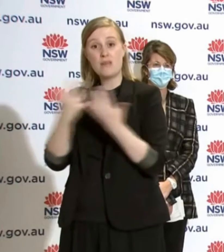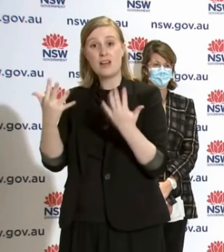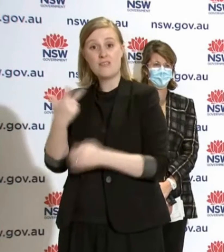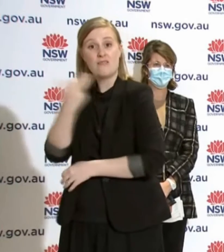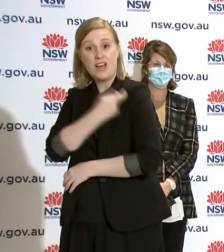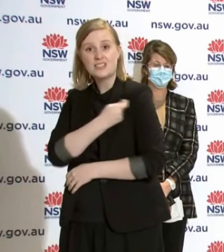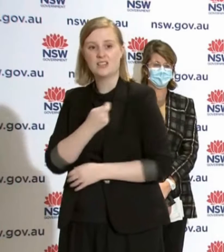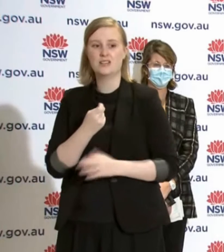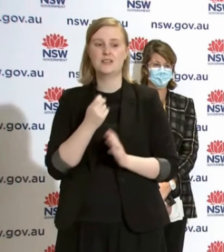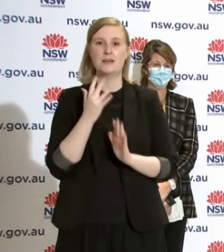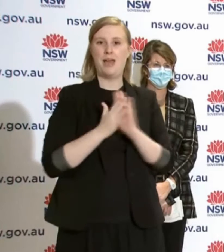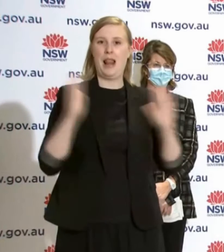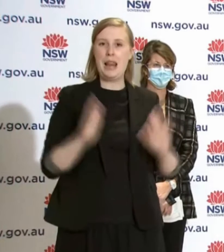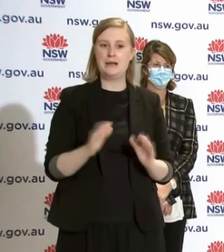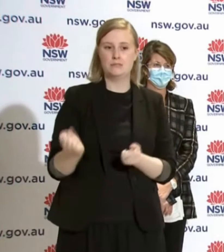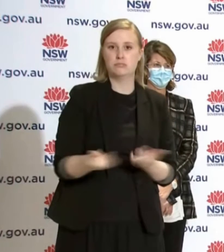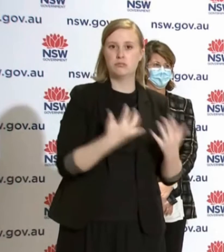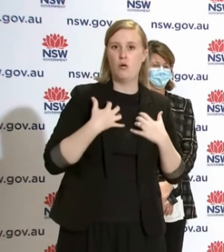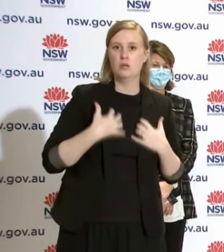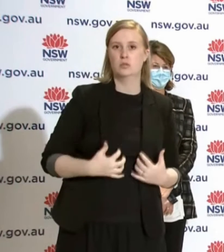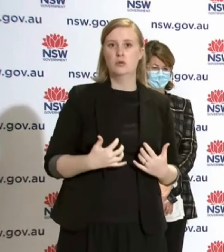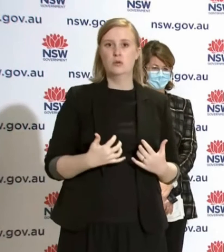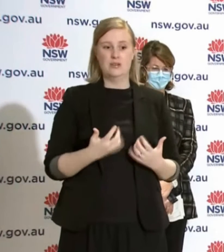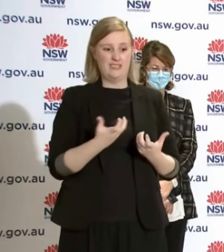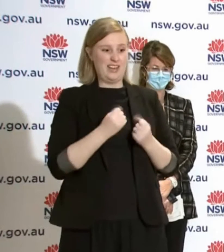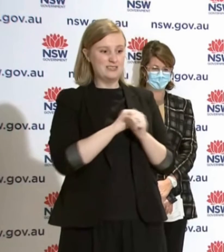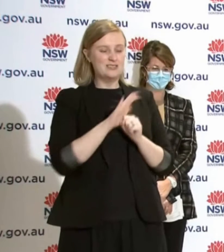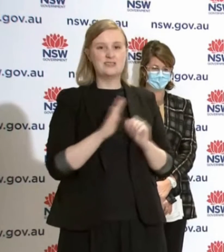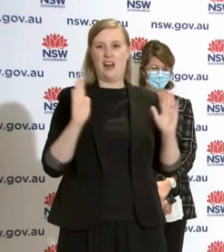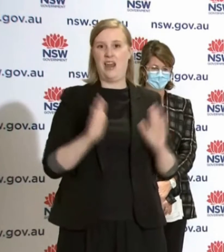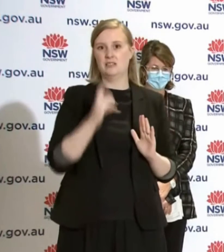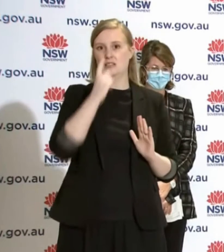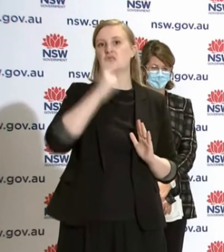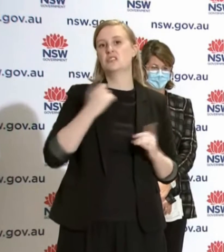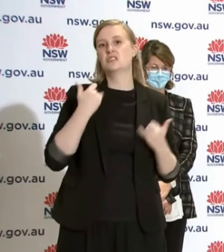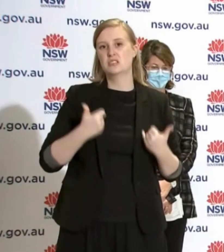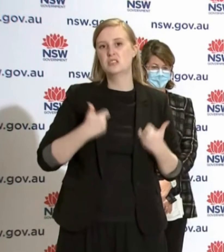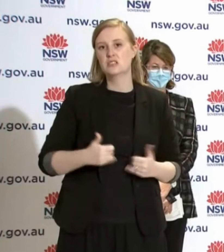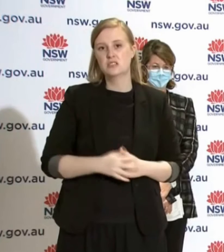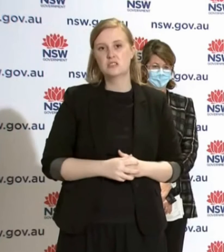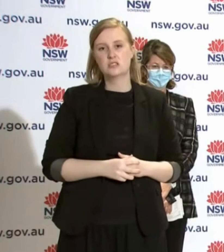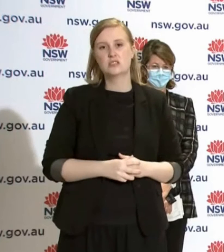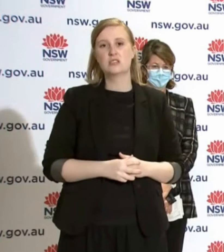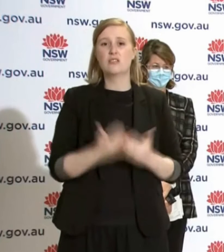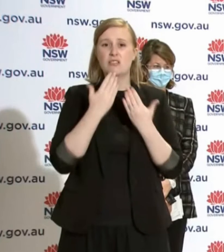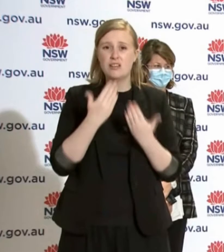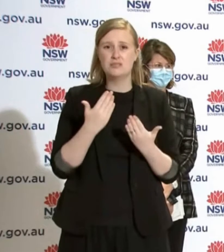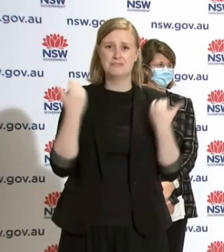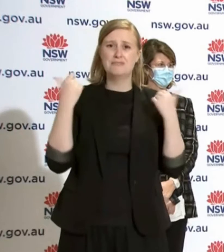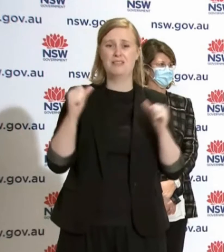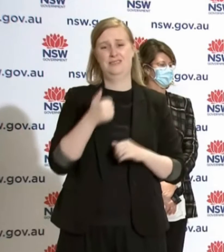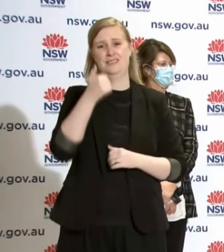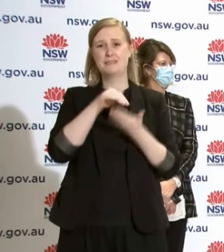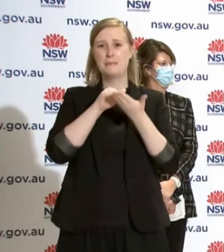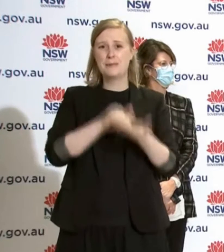ones safe, and that's very critical reasons to come forward and get the vaccination. So thank you again for reaching that great milestone,